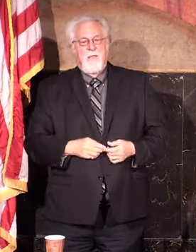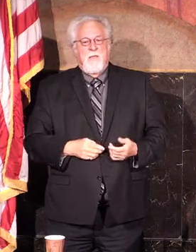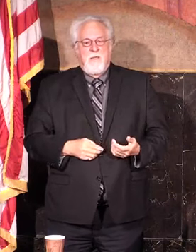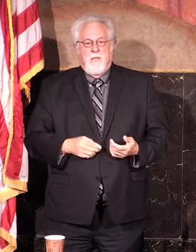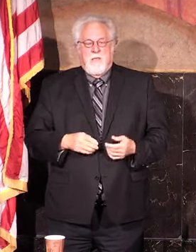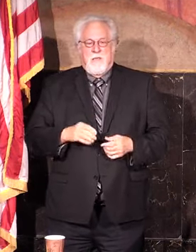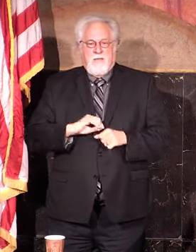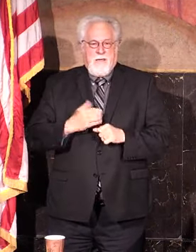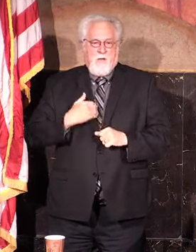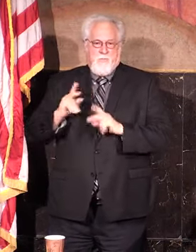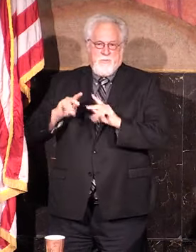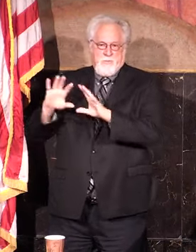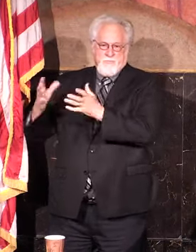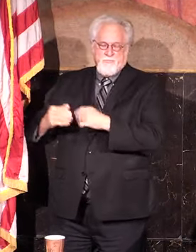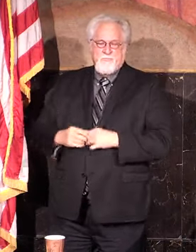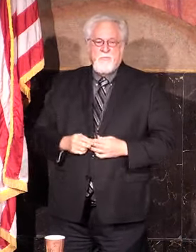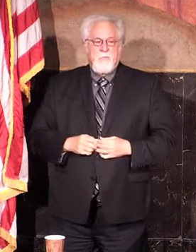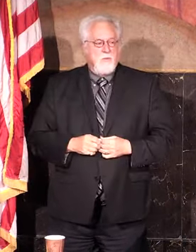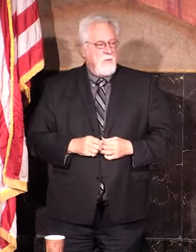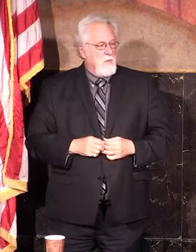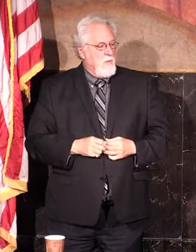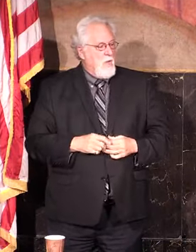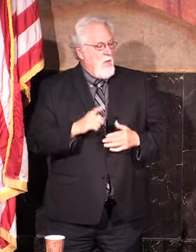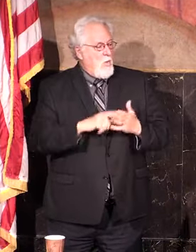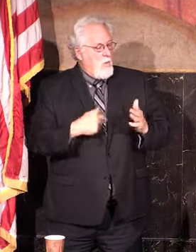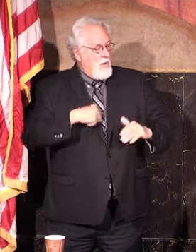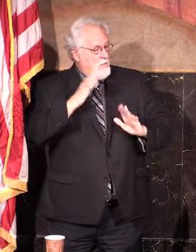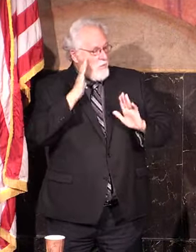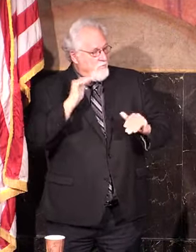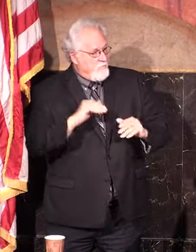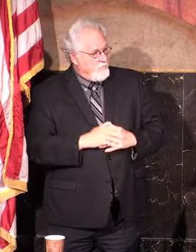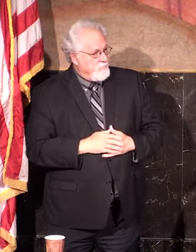our population. What I am hopeful